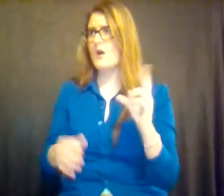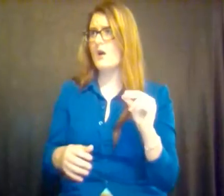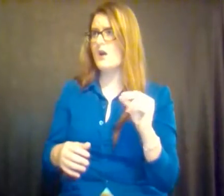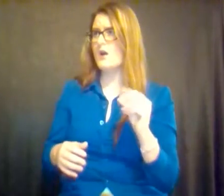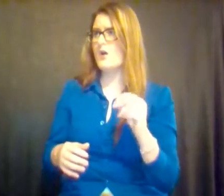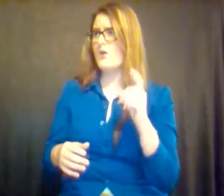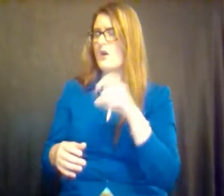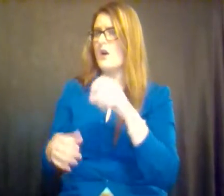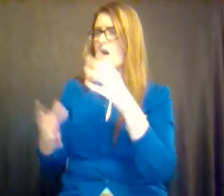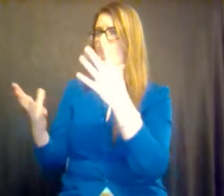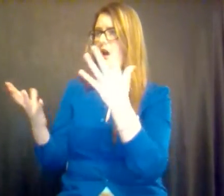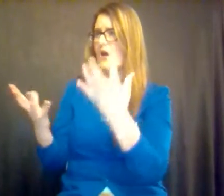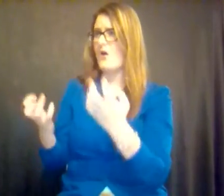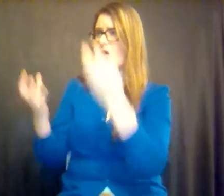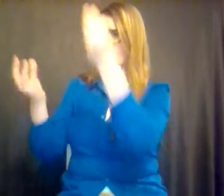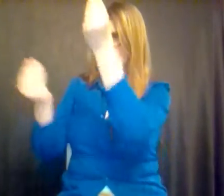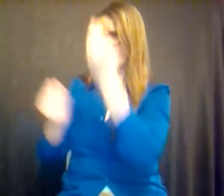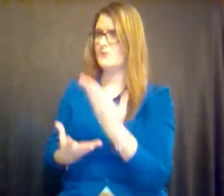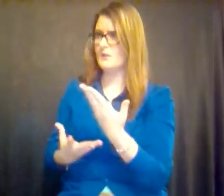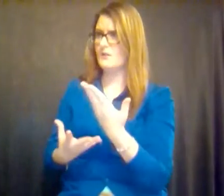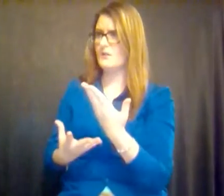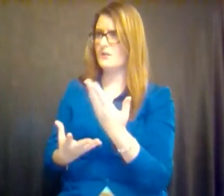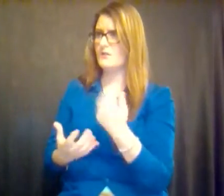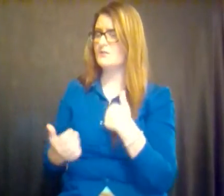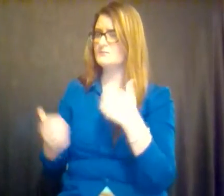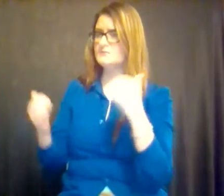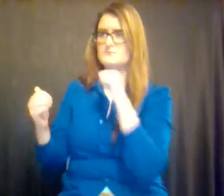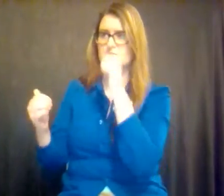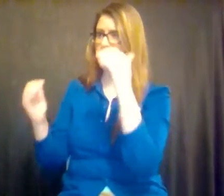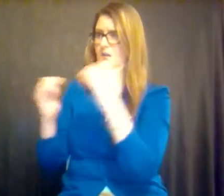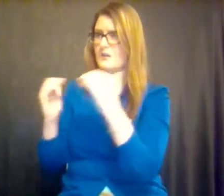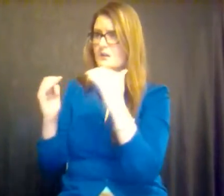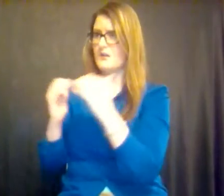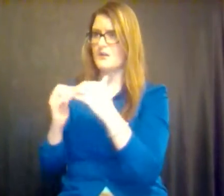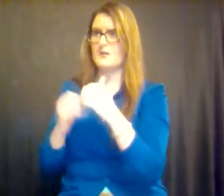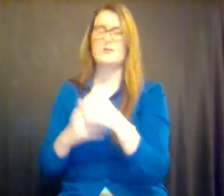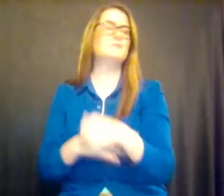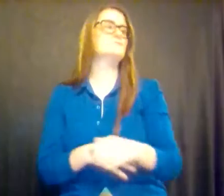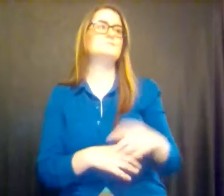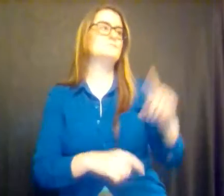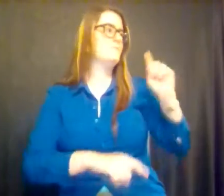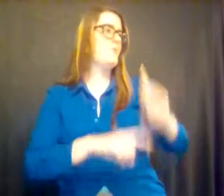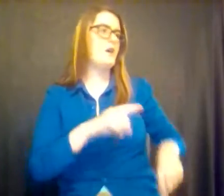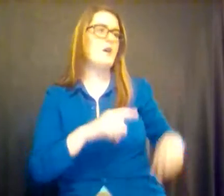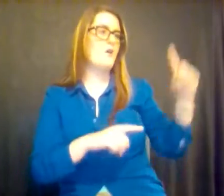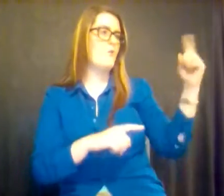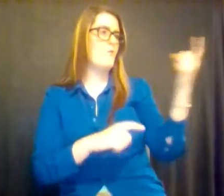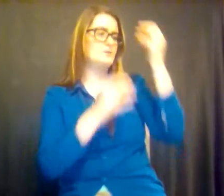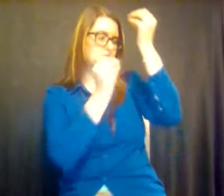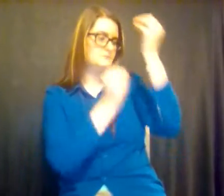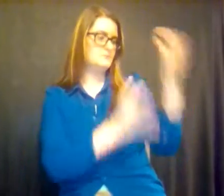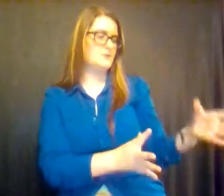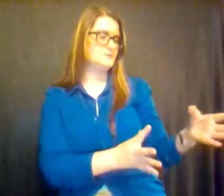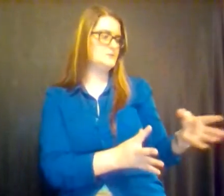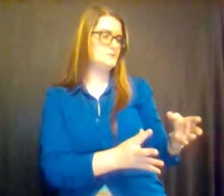has been given, it cannot be taken back." "Well, what's left for me?" "Nothing," the old man